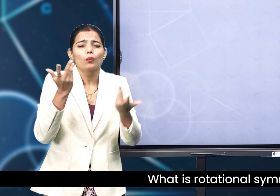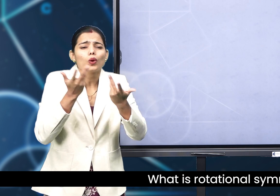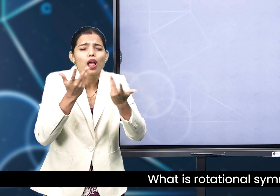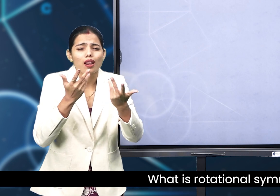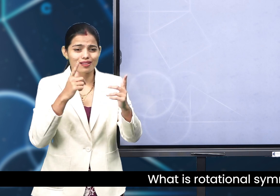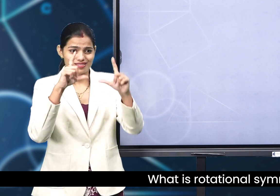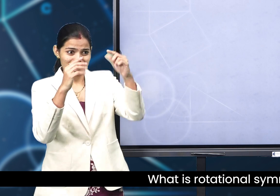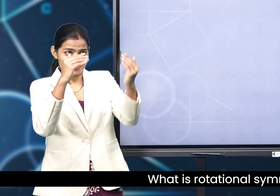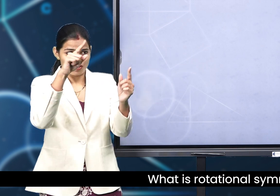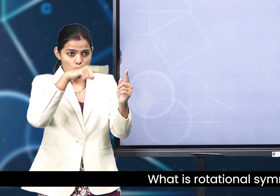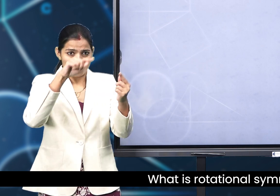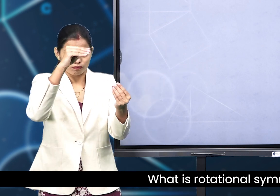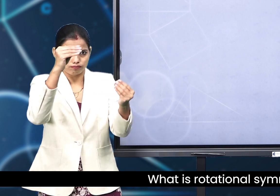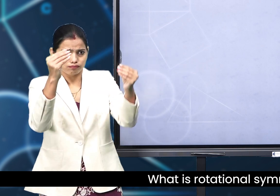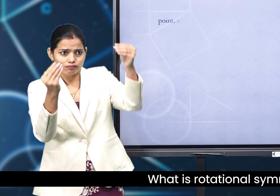What is rotational symmetry?